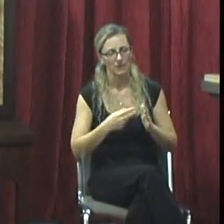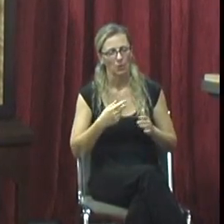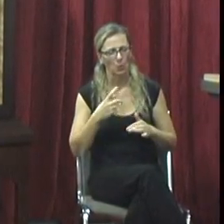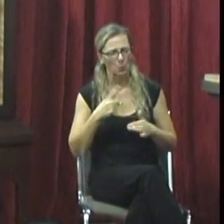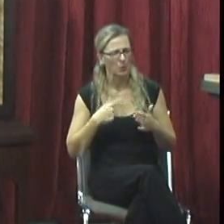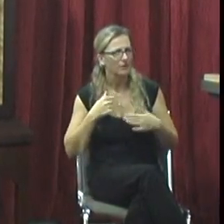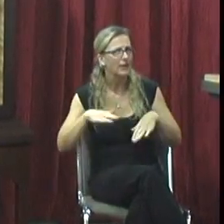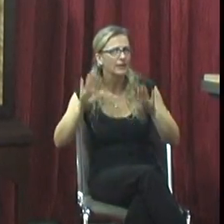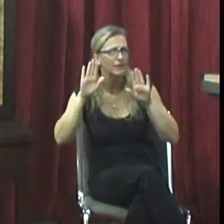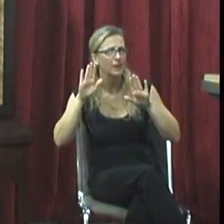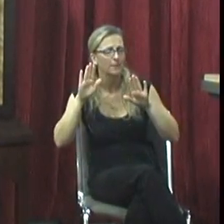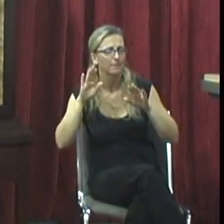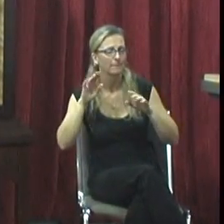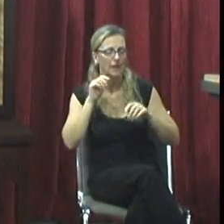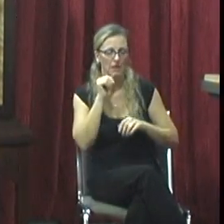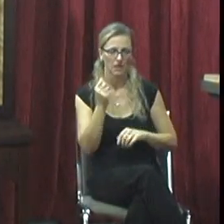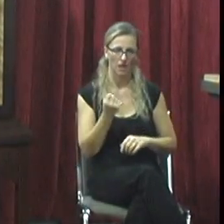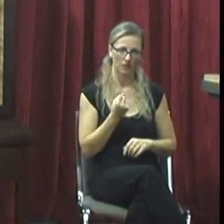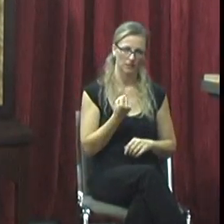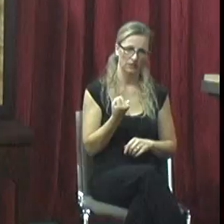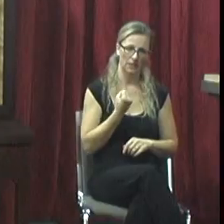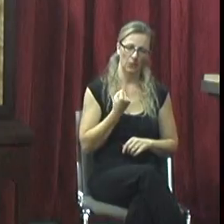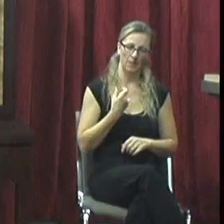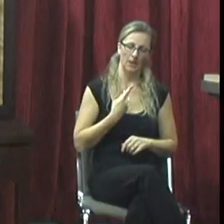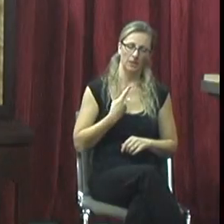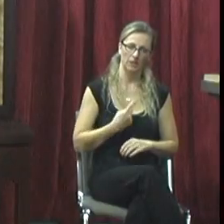and giving those things over.